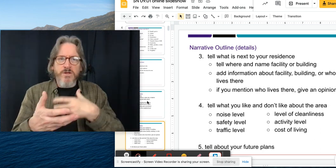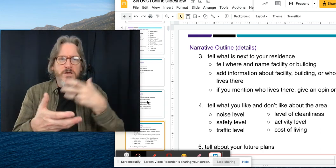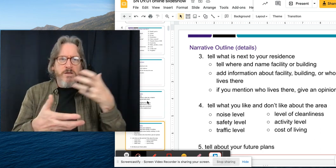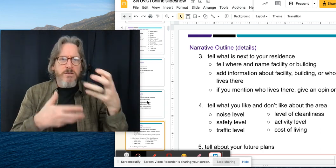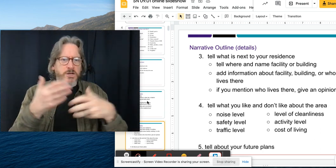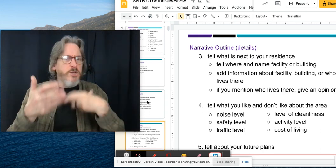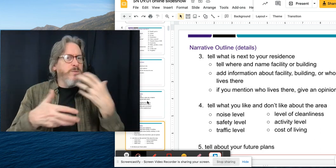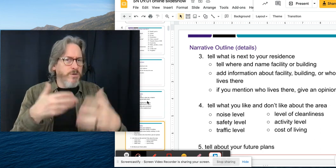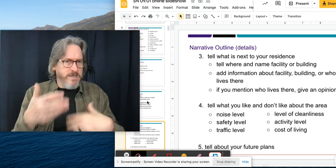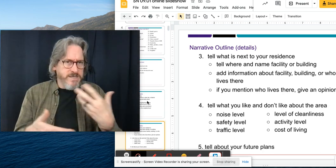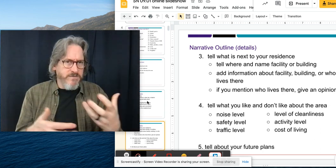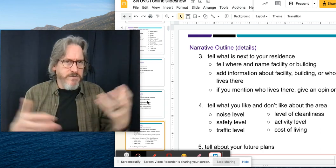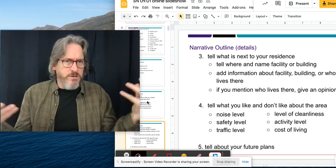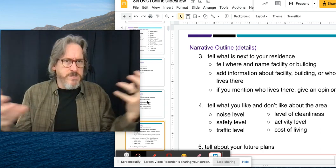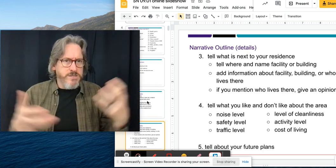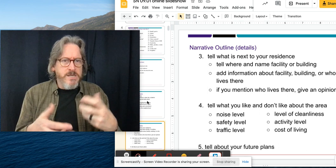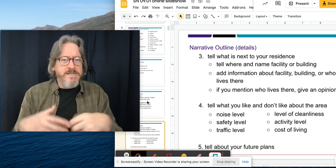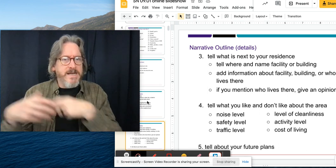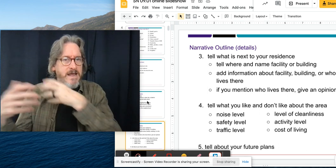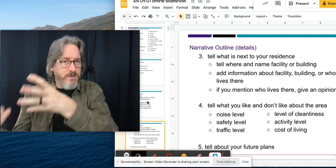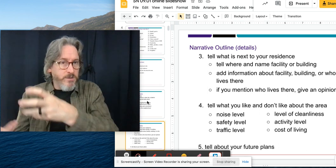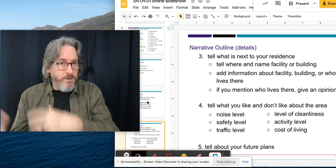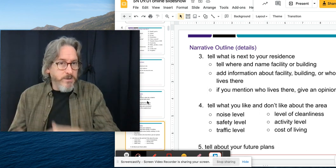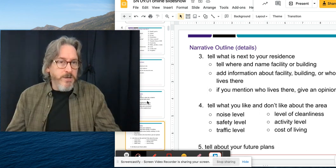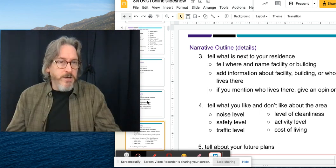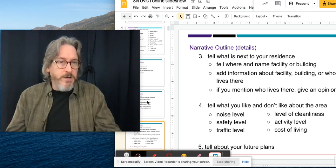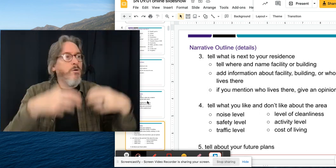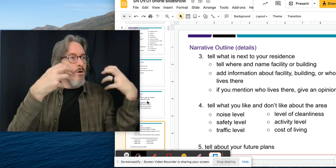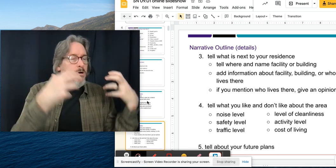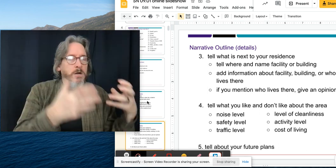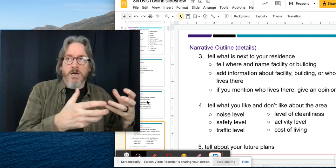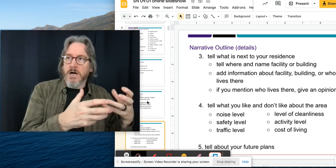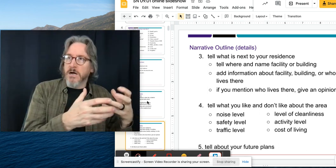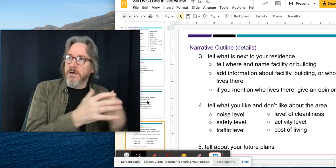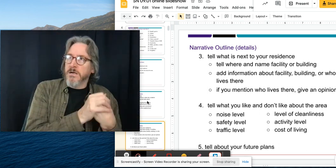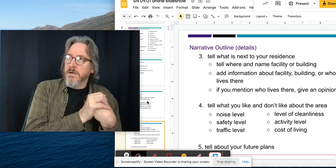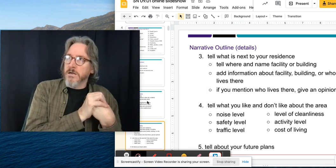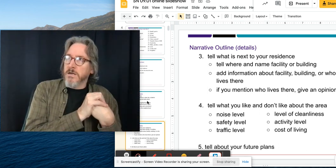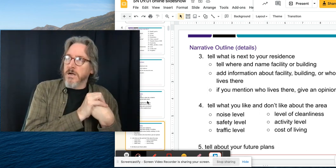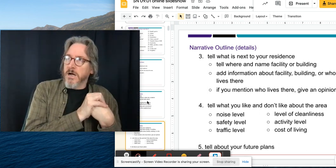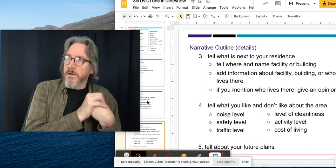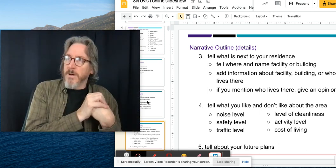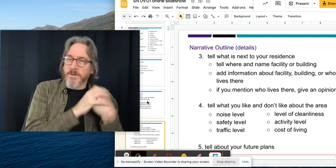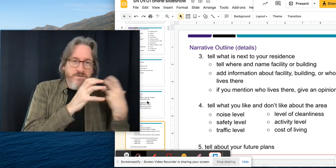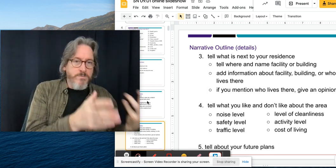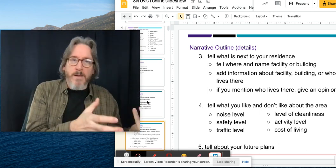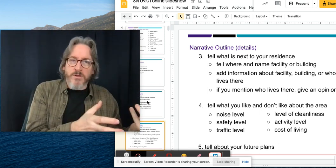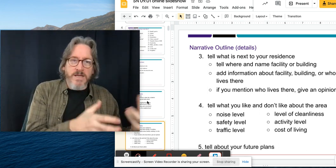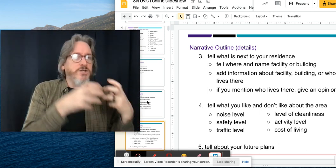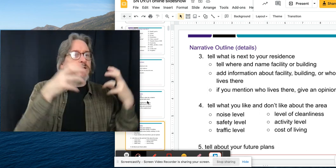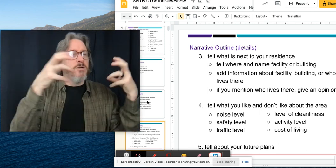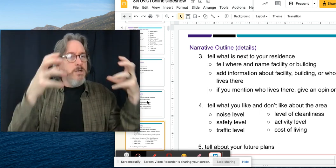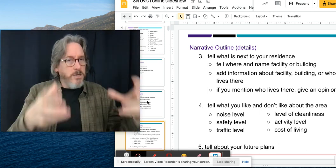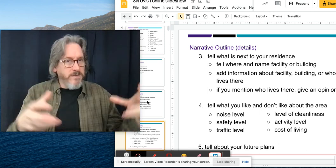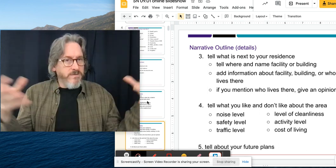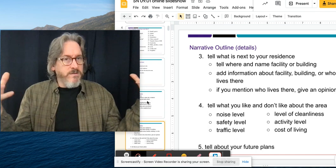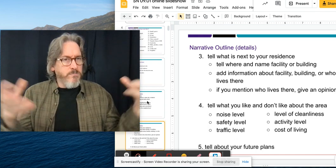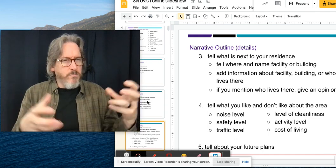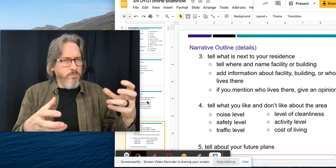sort of the communities. If there's, say, an ethnic community or a different